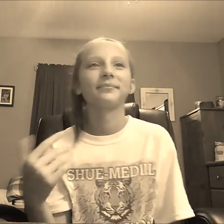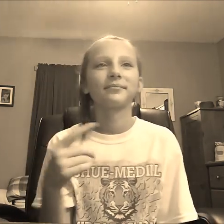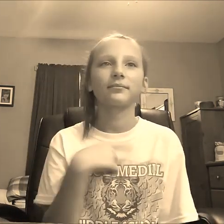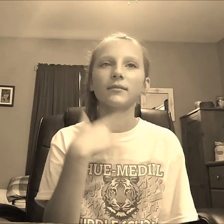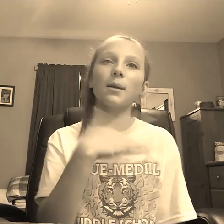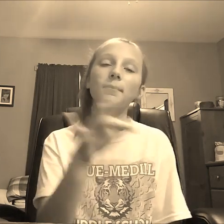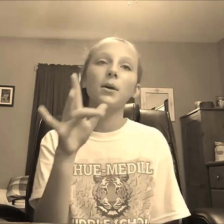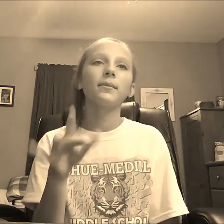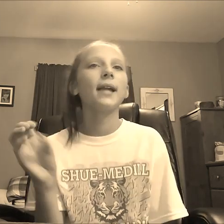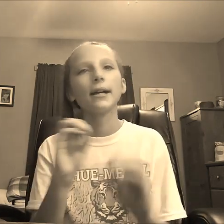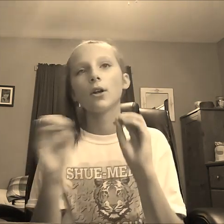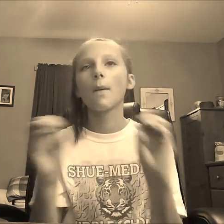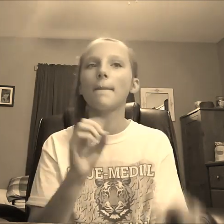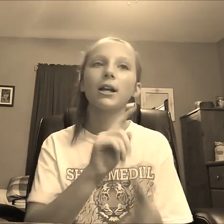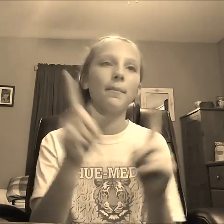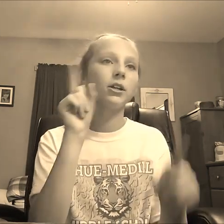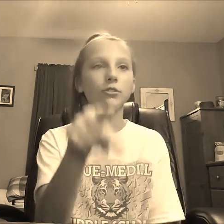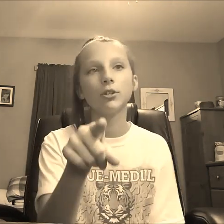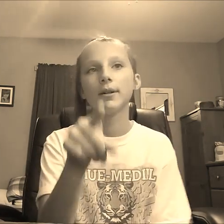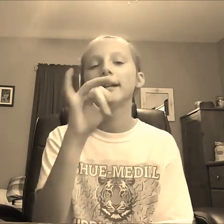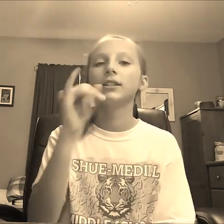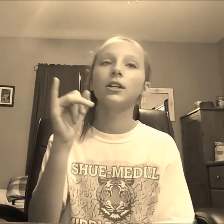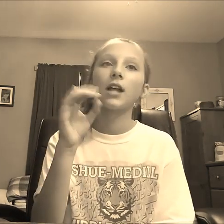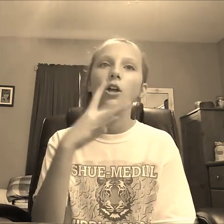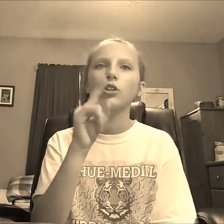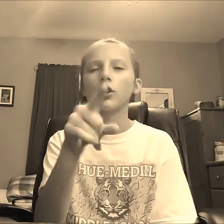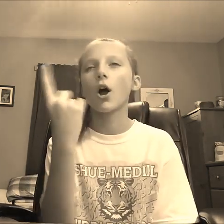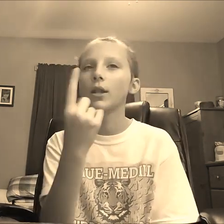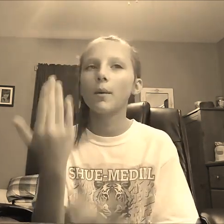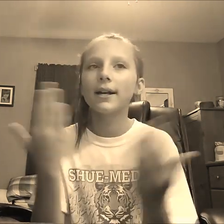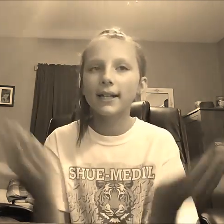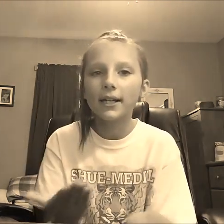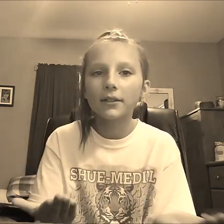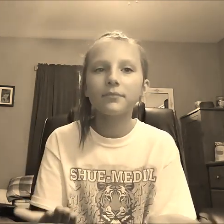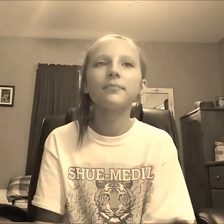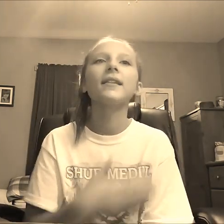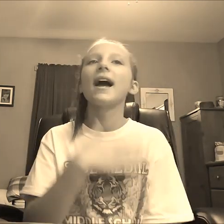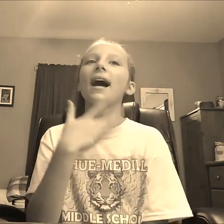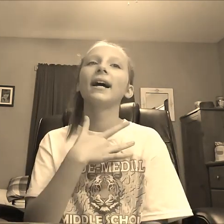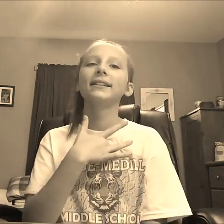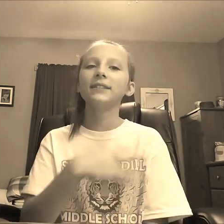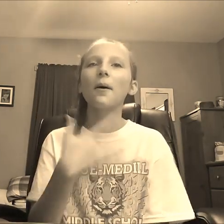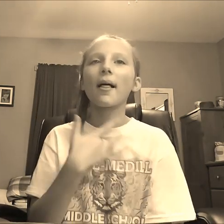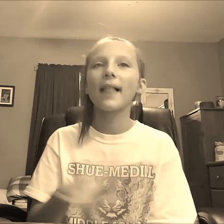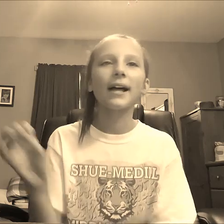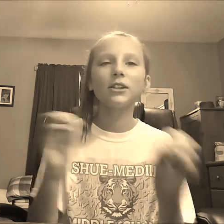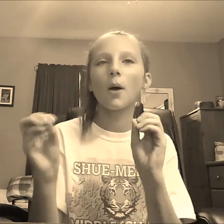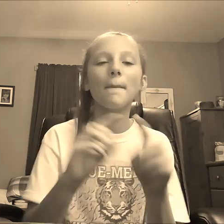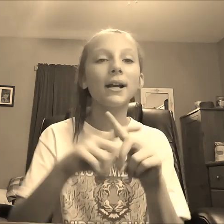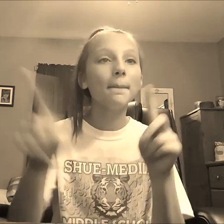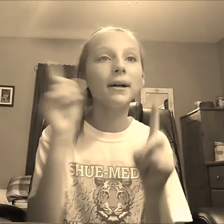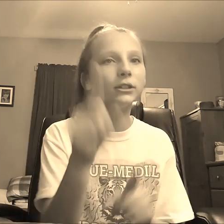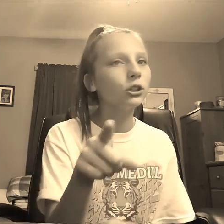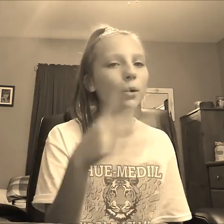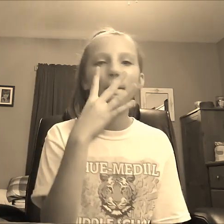I don't like nobody but looks like you're the only one here I don't like nobody but you,